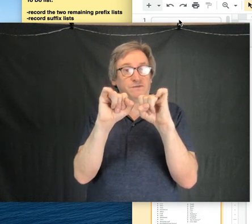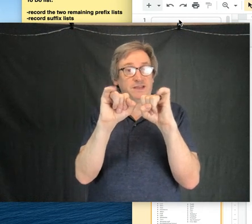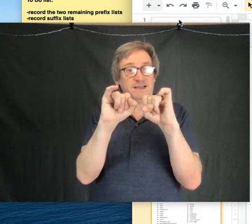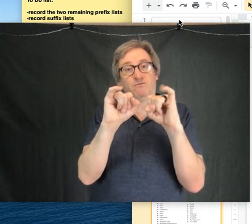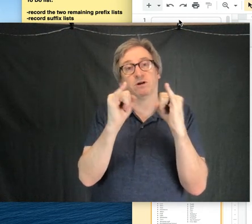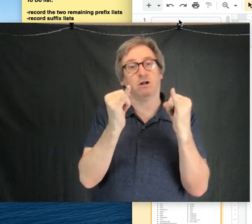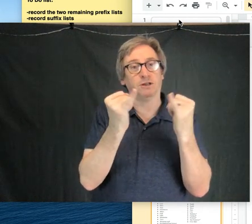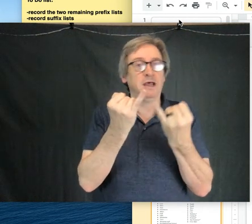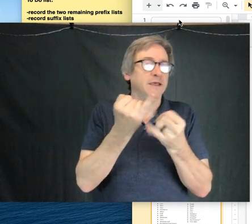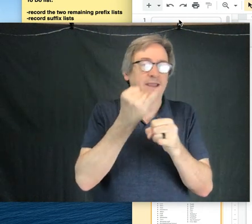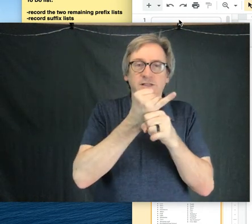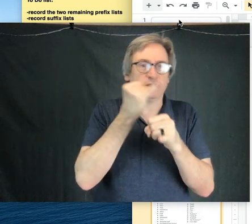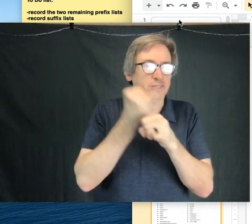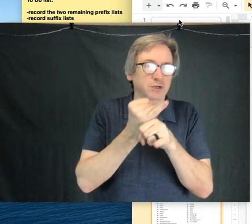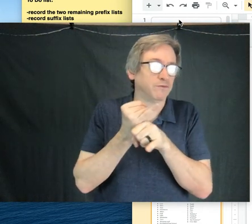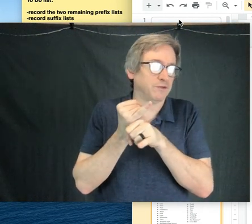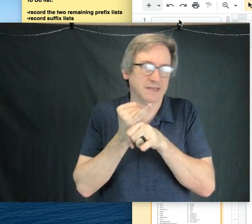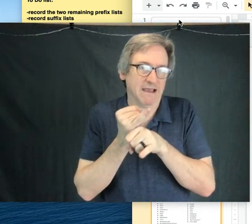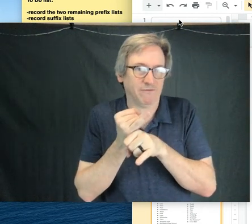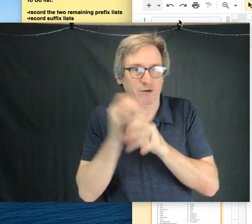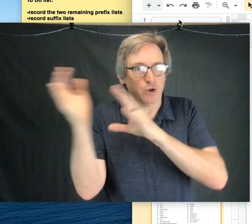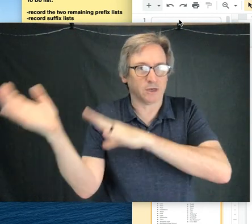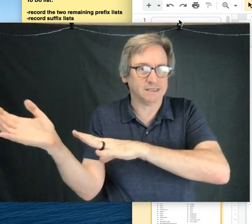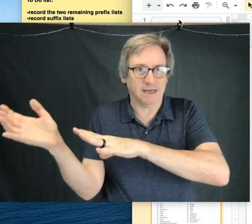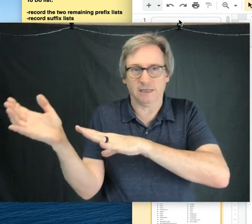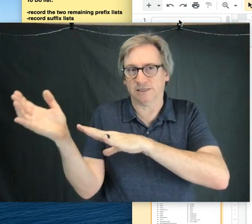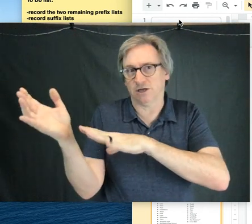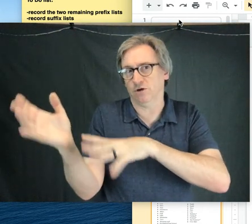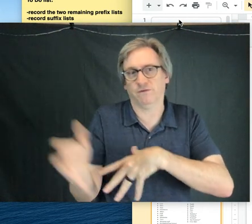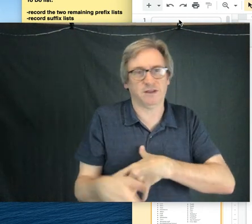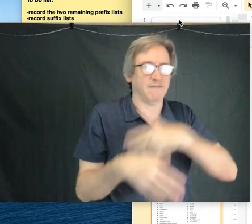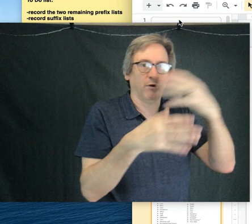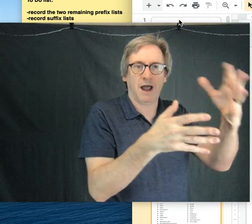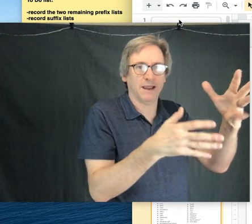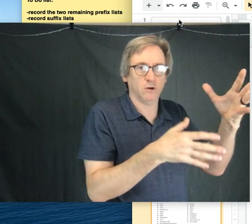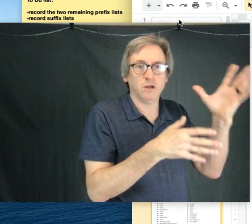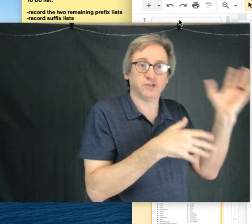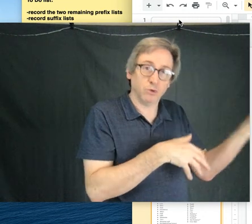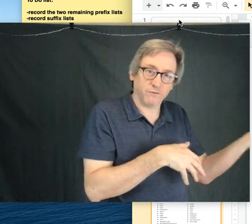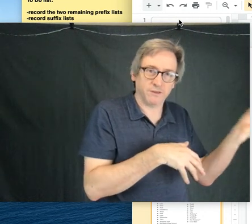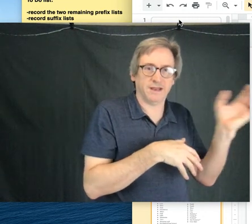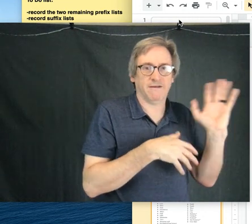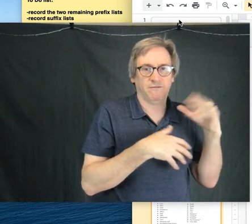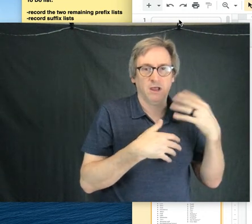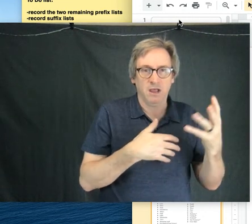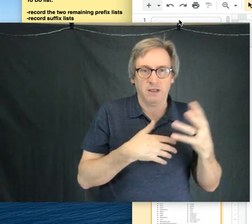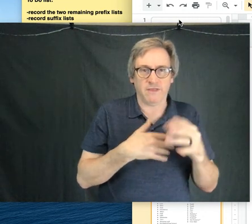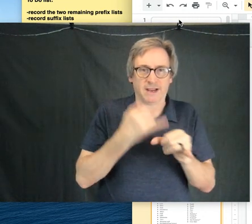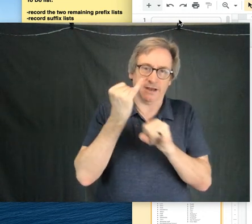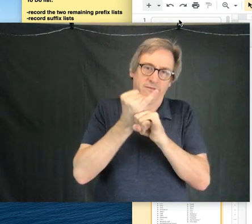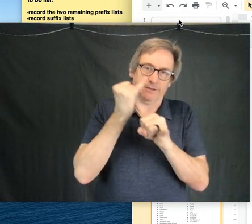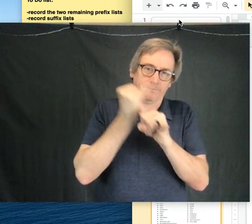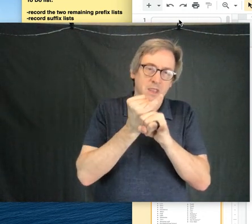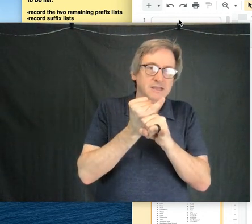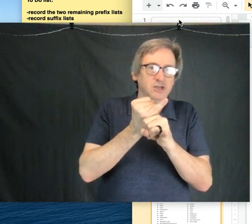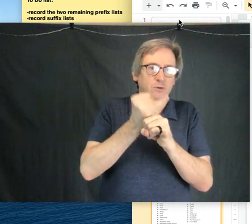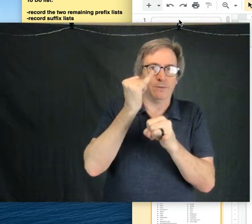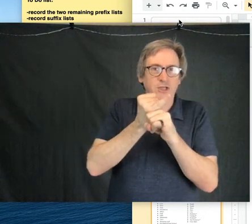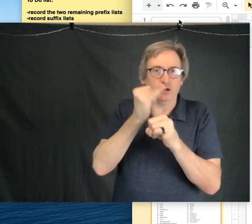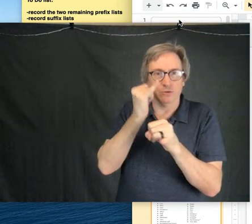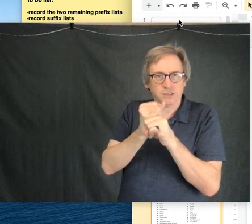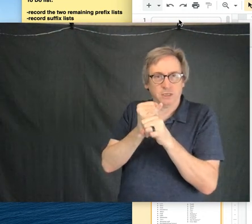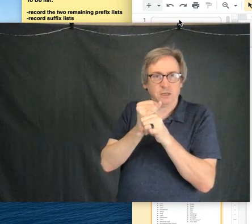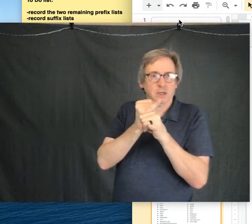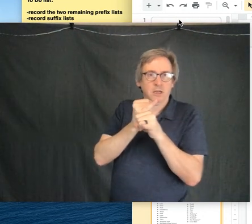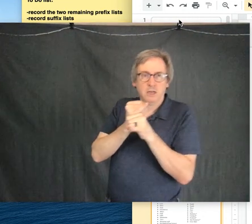schools for the deaf were called Institute for the Deaf, New York State Institute for the Deaf, Ohio School for the Deaf, that kind of thing. So we